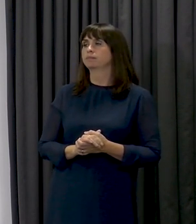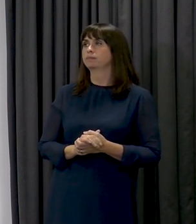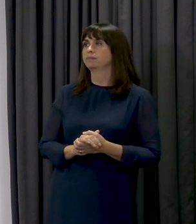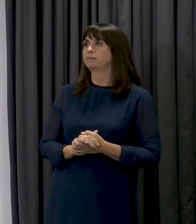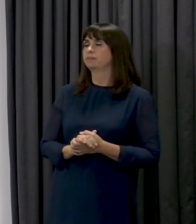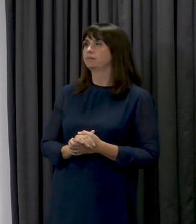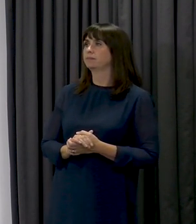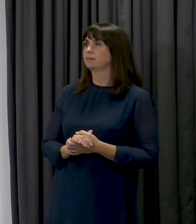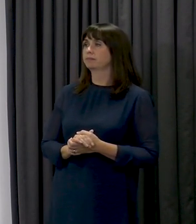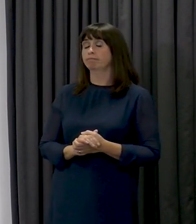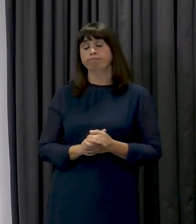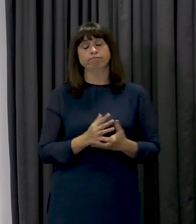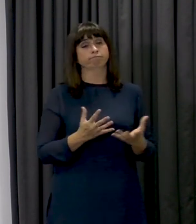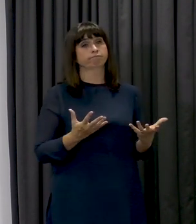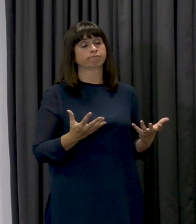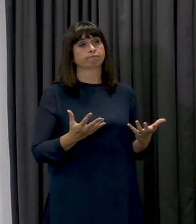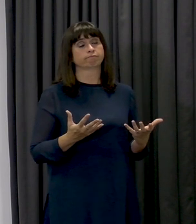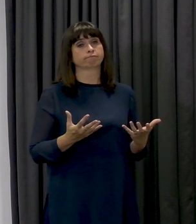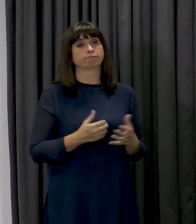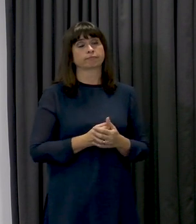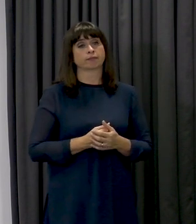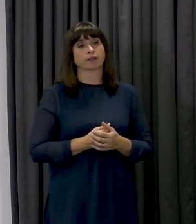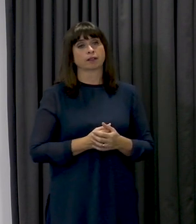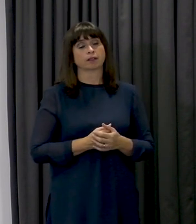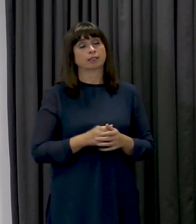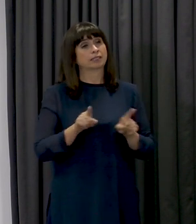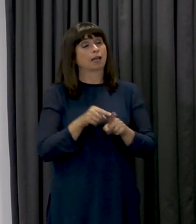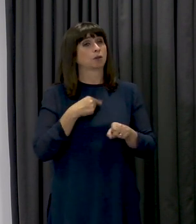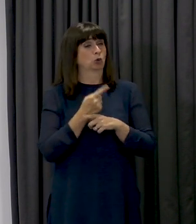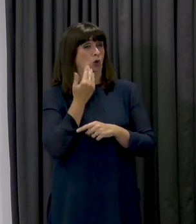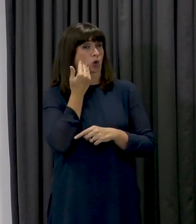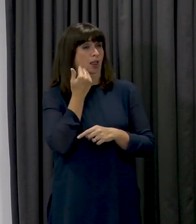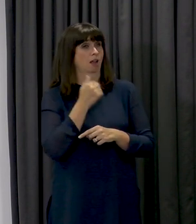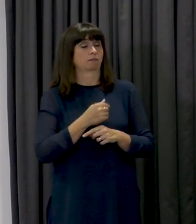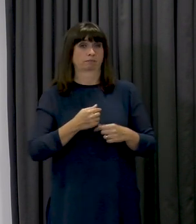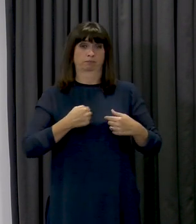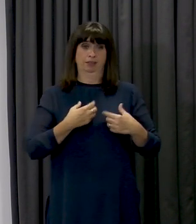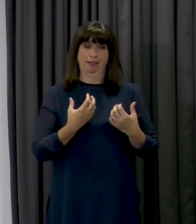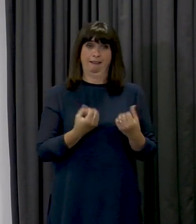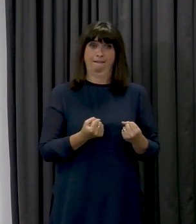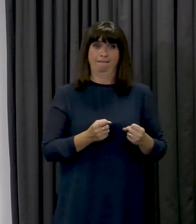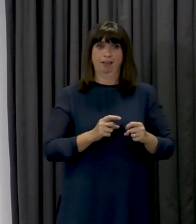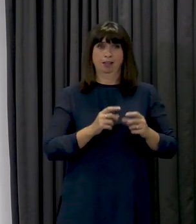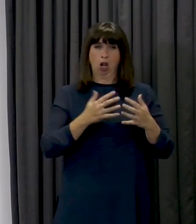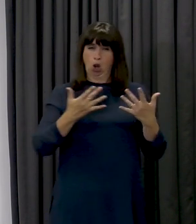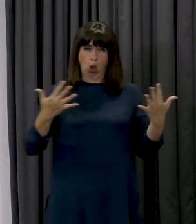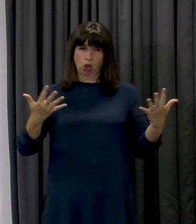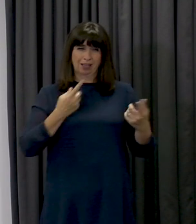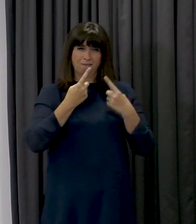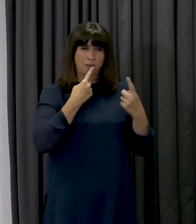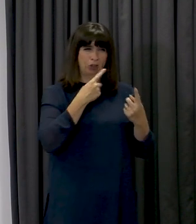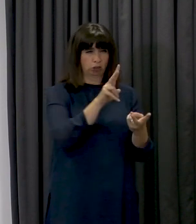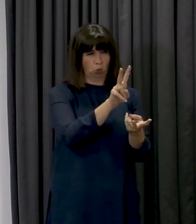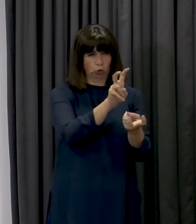Jeff. So as I said in answering to an earlier question, we have developed a whole range of surveillance